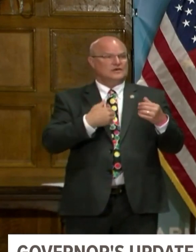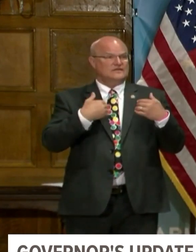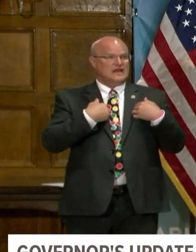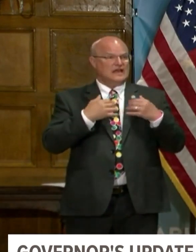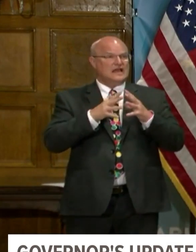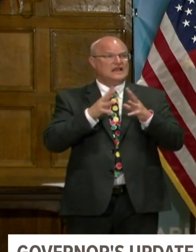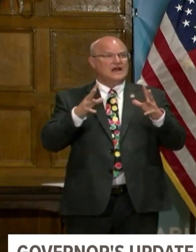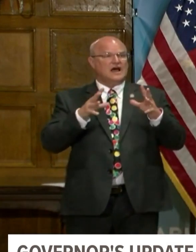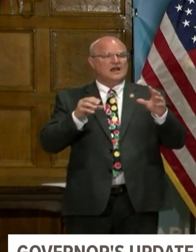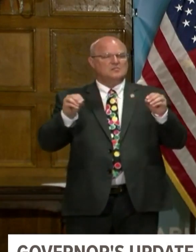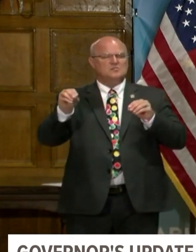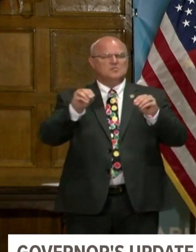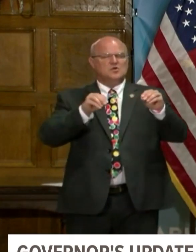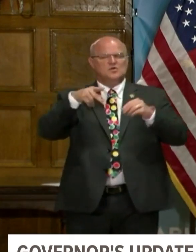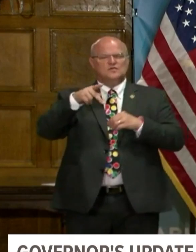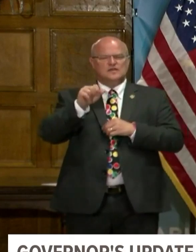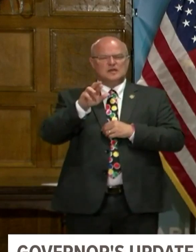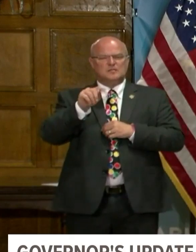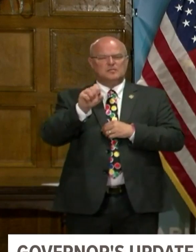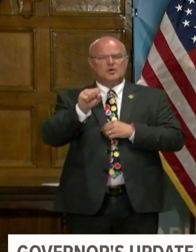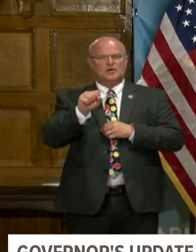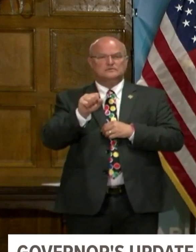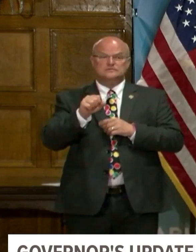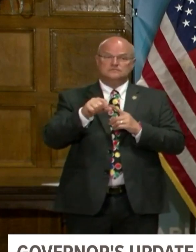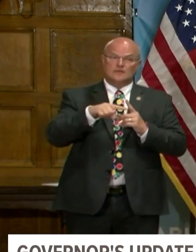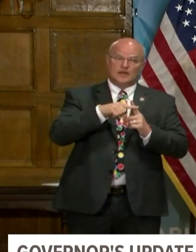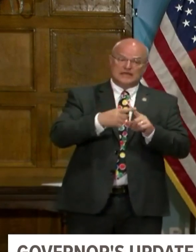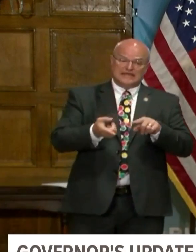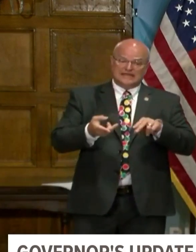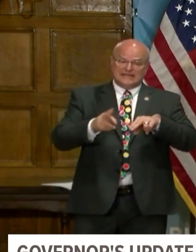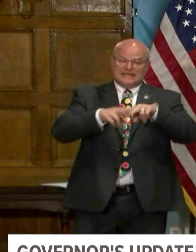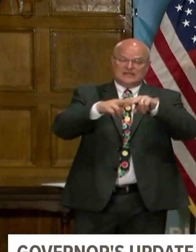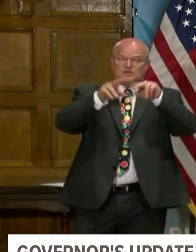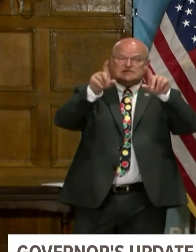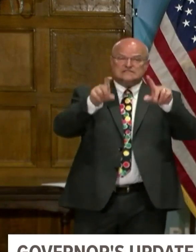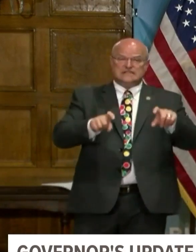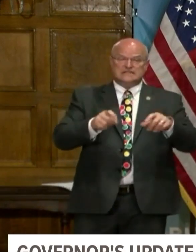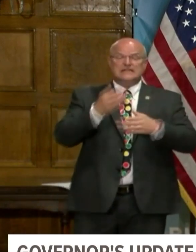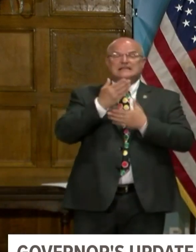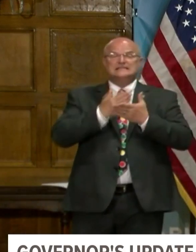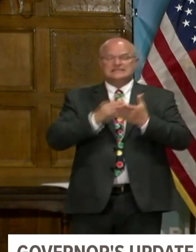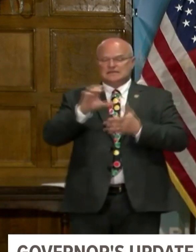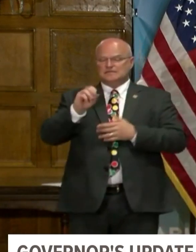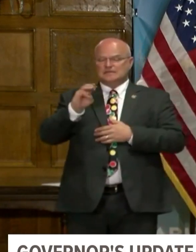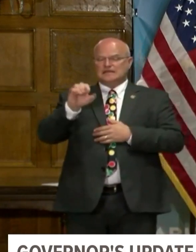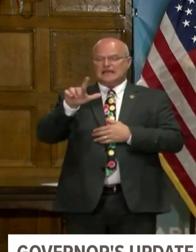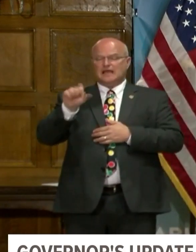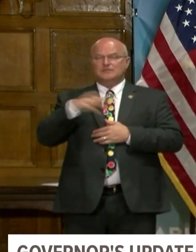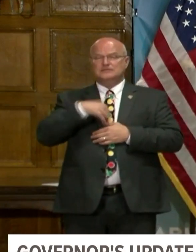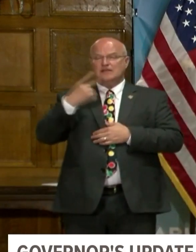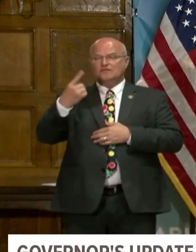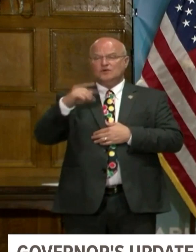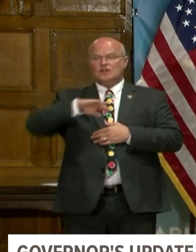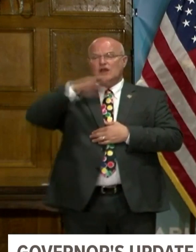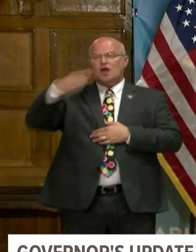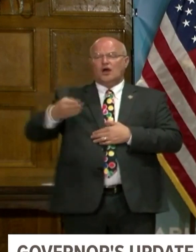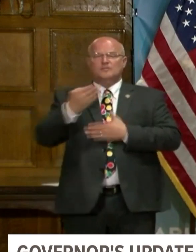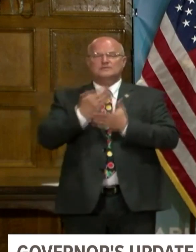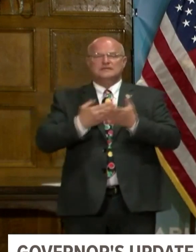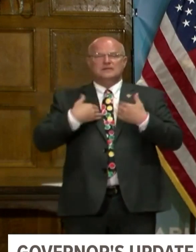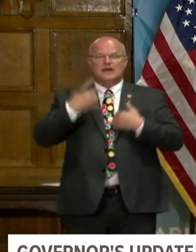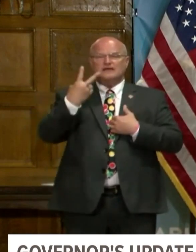have had a lot of moving parts here, including the increased testing, and you know, some camels have one hump and some have two. So.